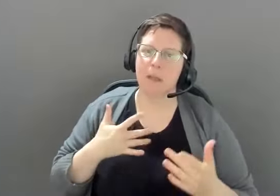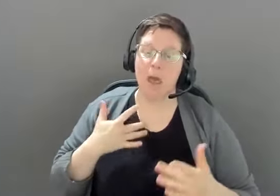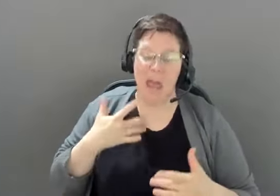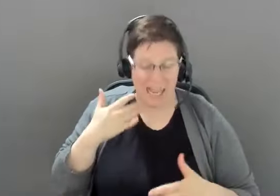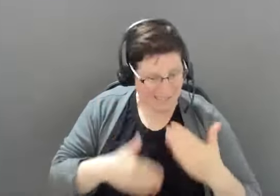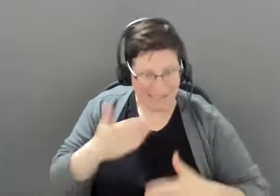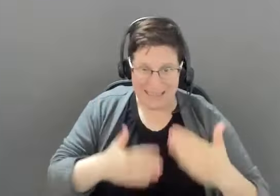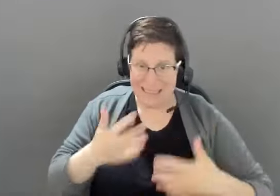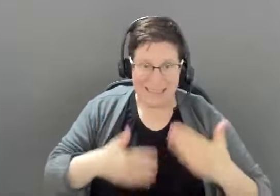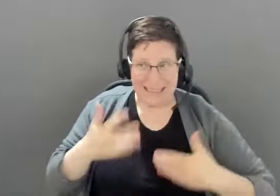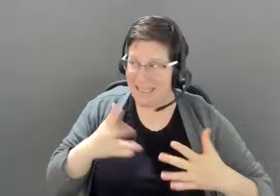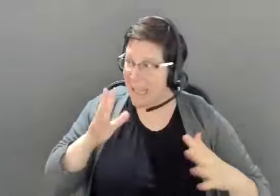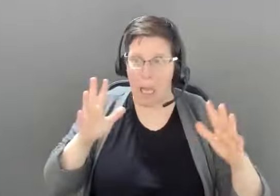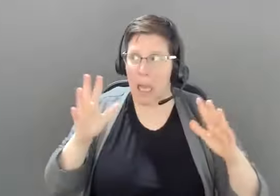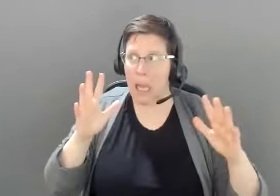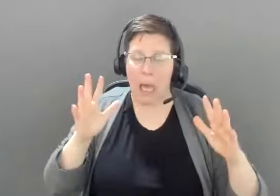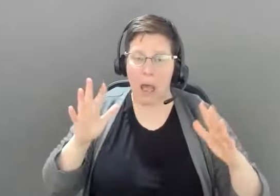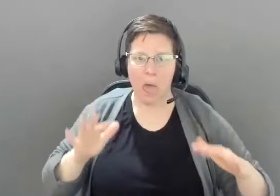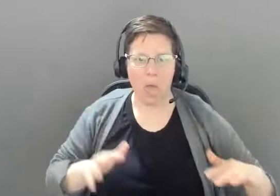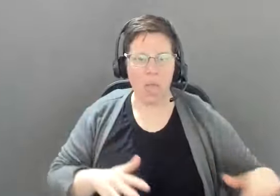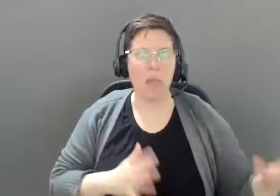when lots of things are going on, but I think